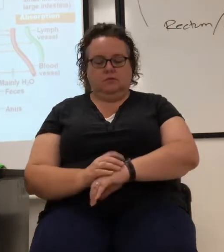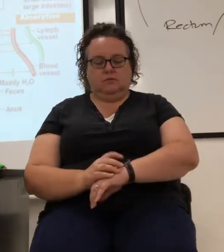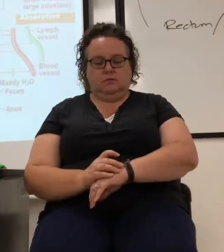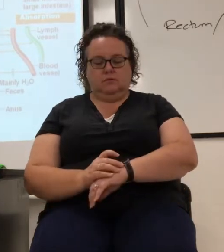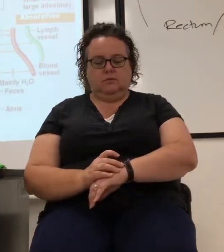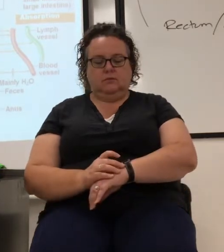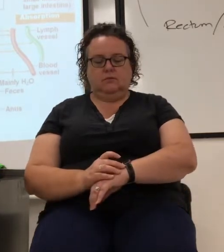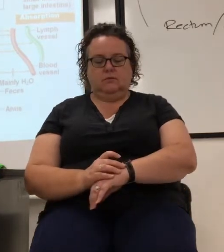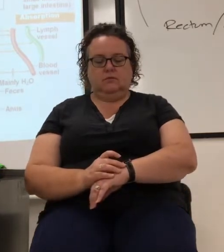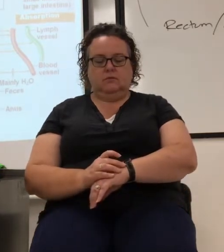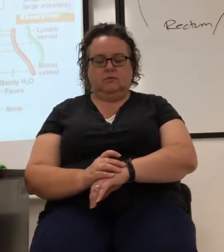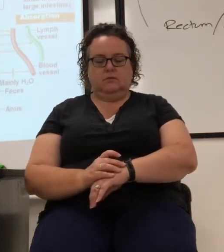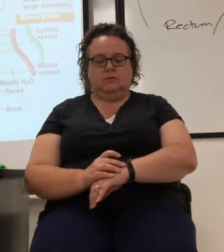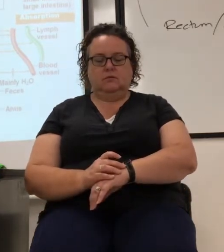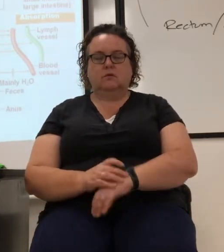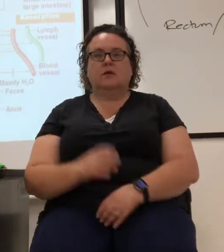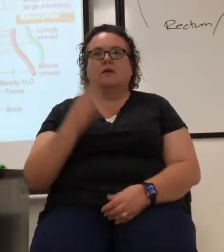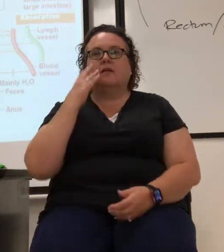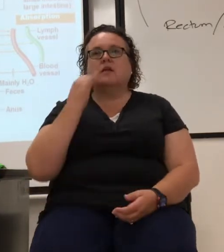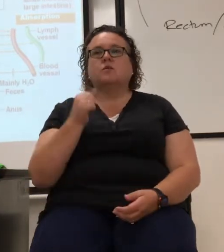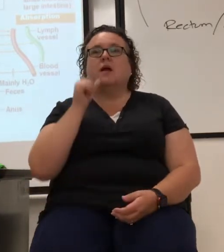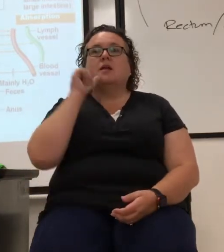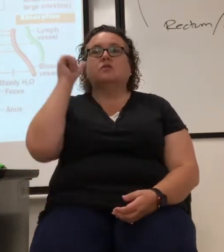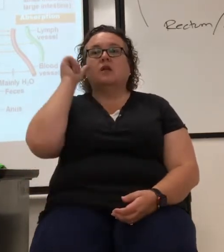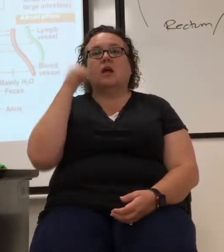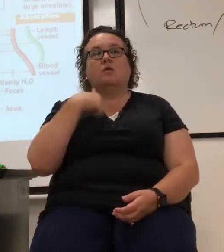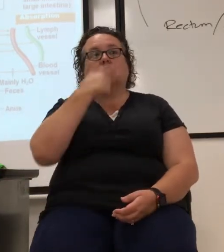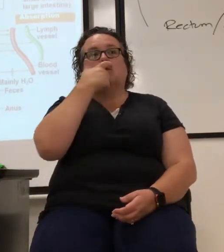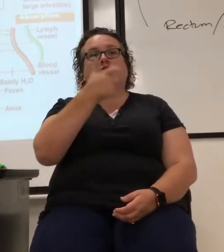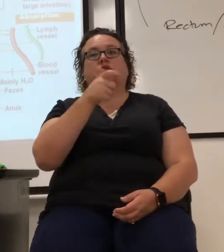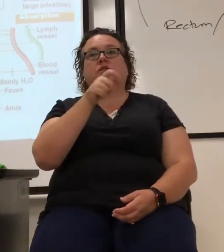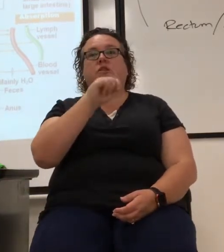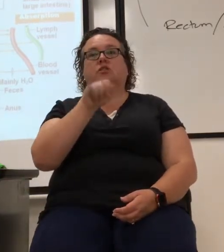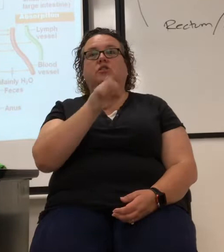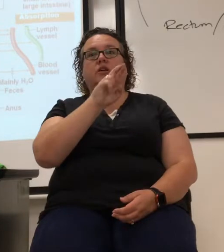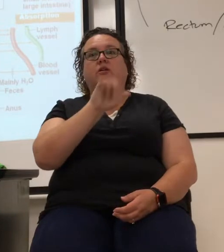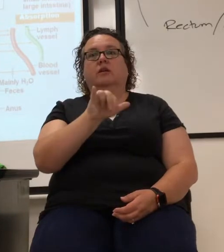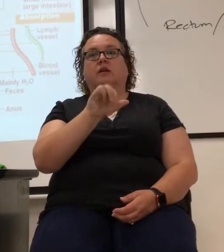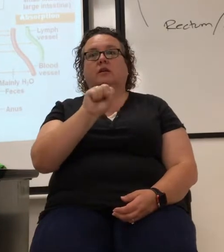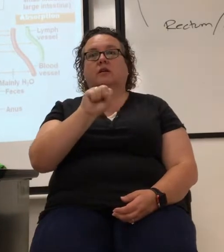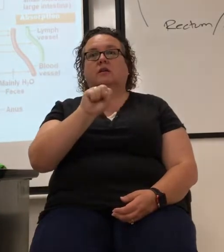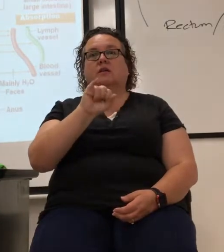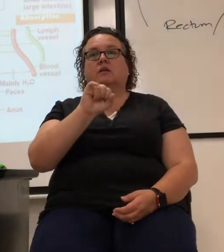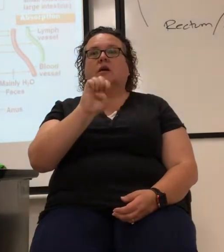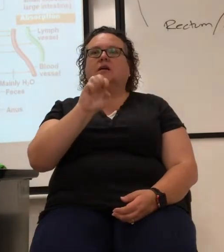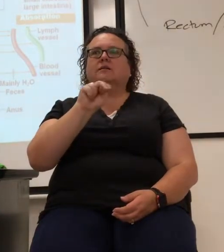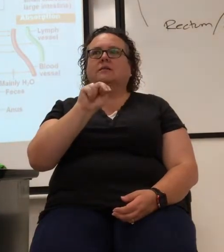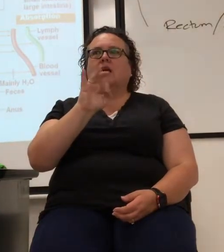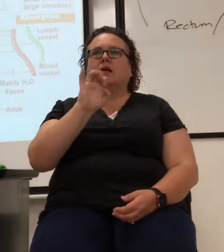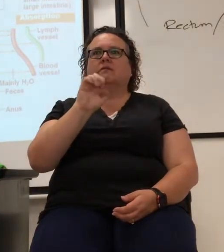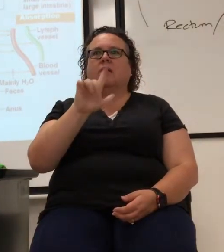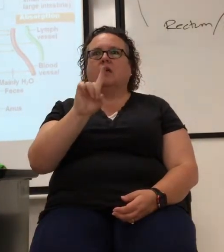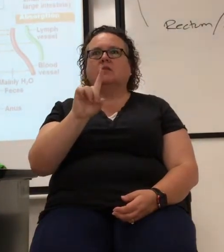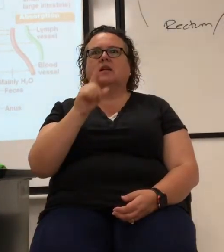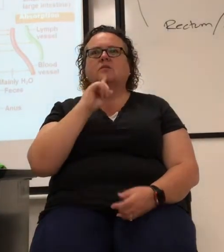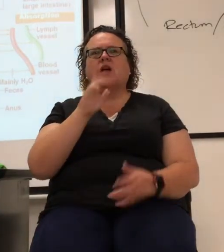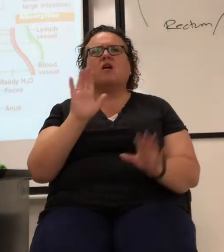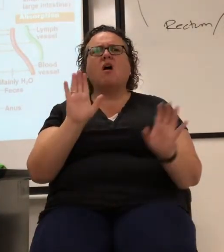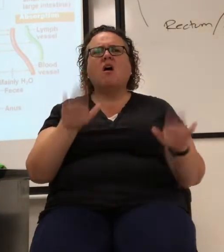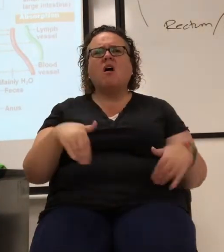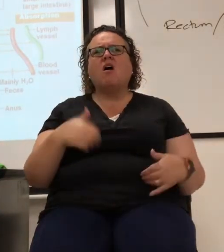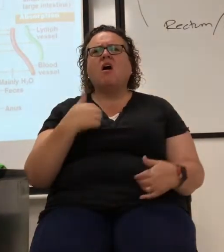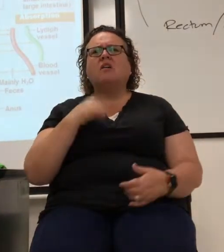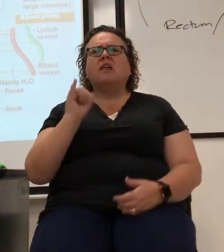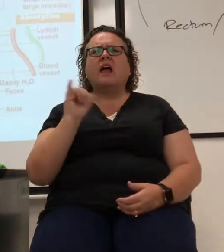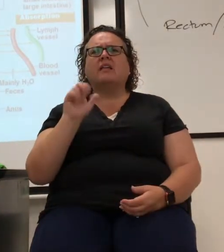It's funny, yesterday I was watching Jerry Seinfeld. He's talking about, man, the anus, it's like the lowest rung